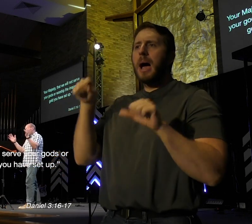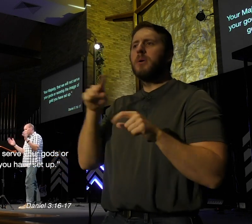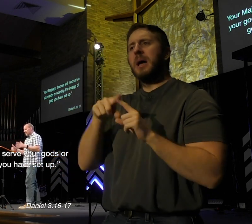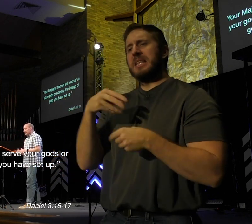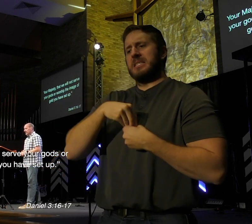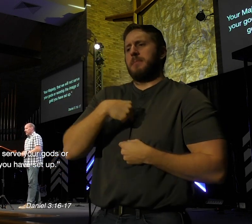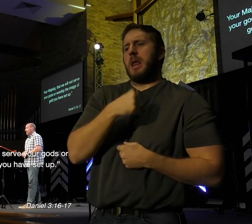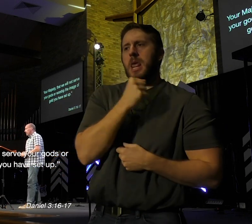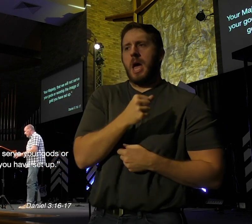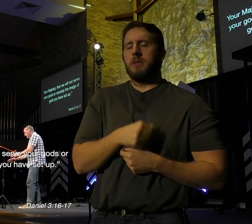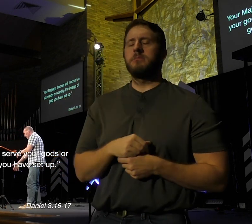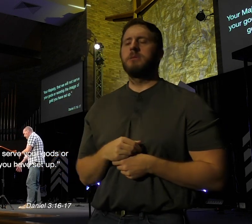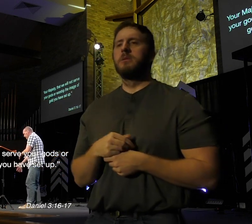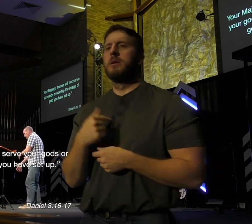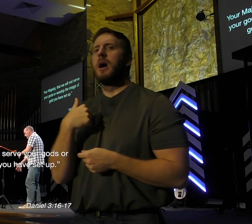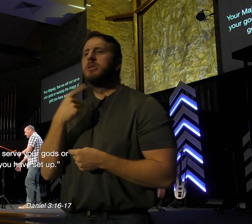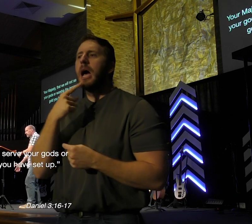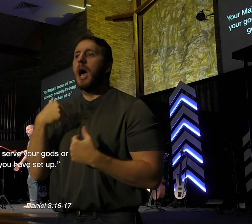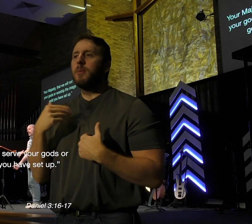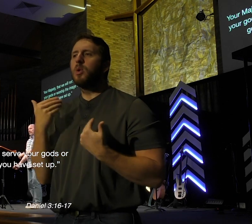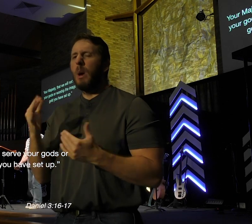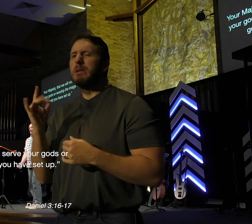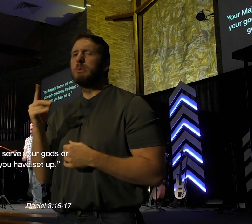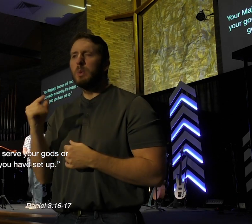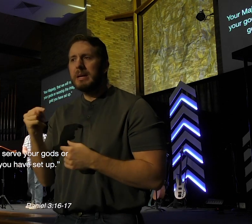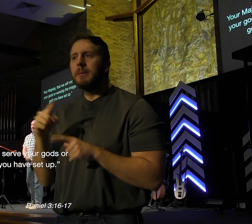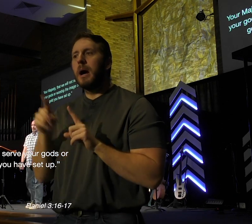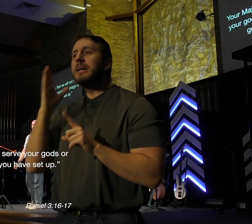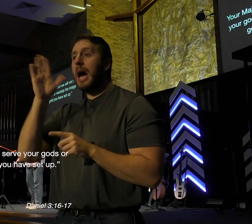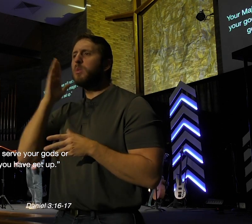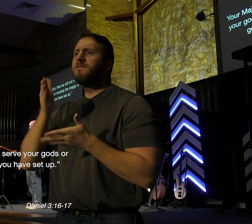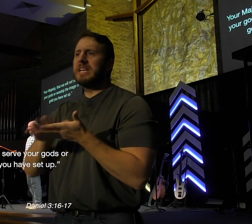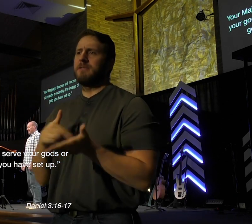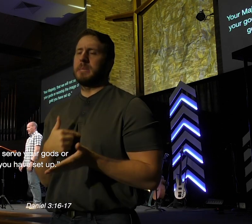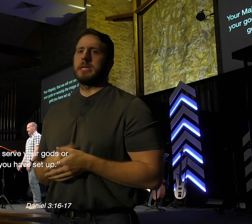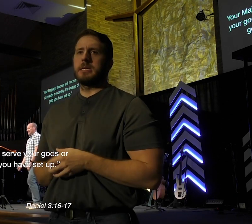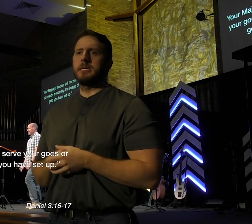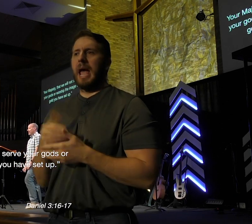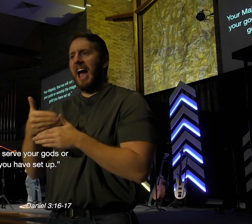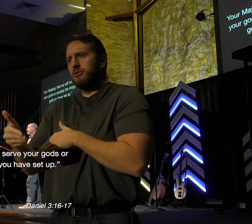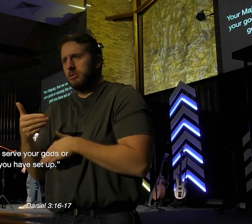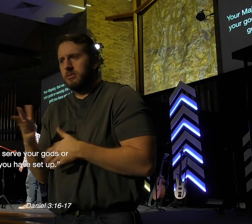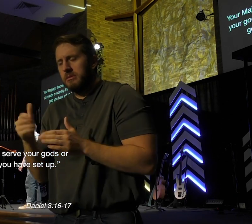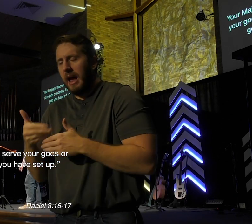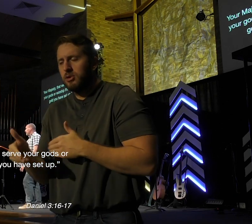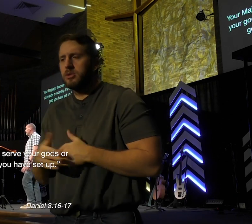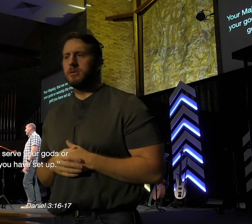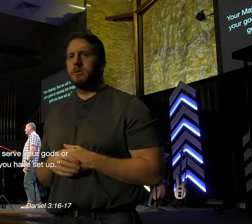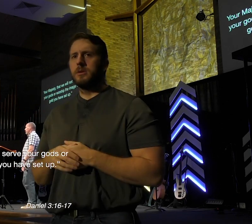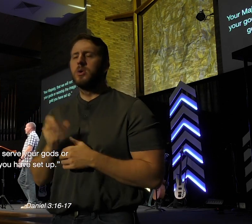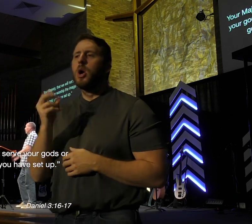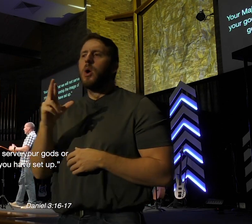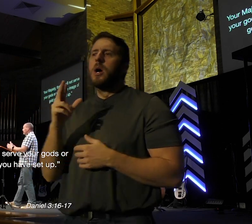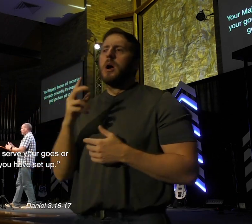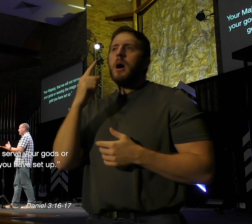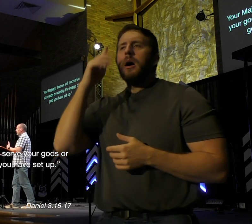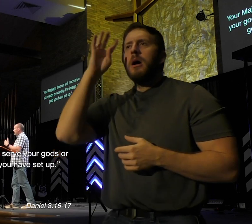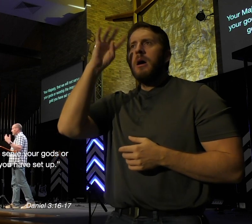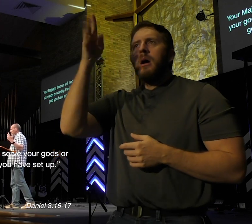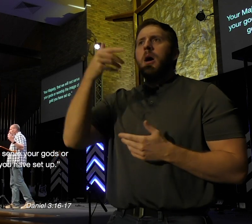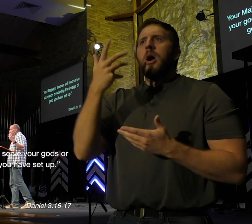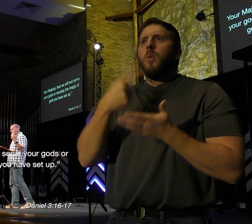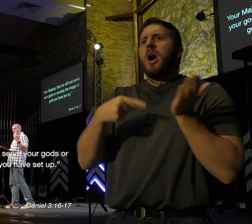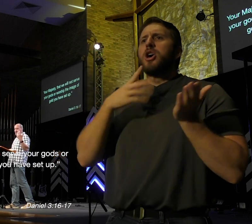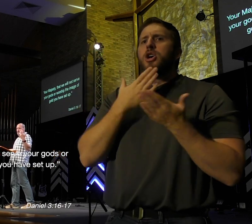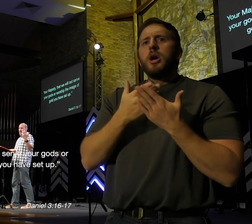could make the rationalization, okay, I'm going to go ahead and do this, but God will forgive me afterwards. Or how about this? What good am I